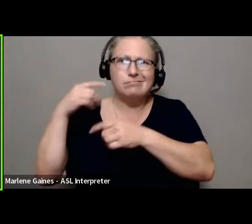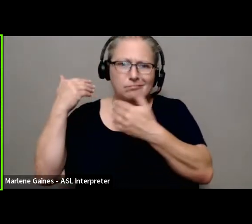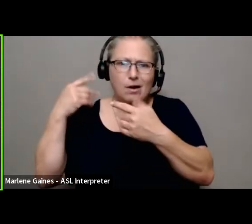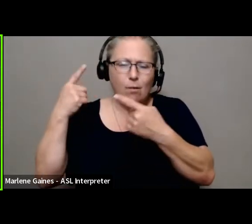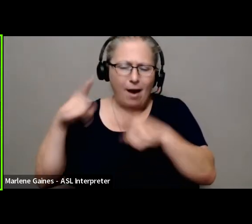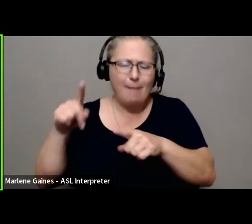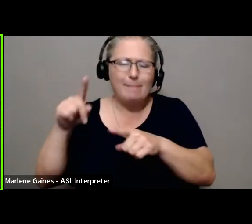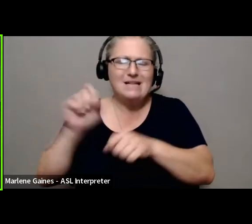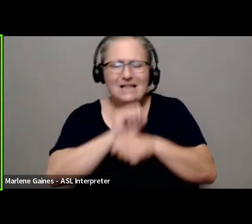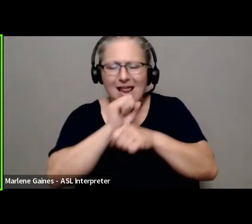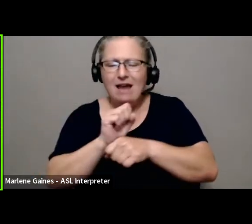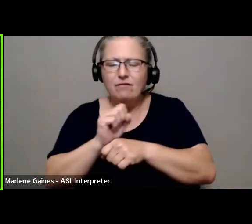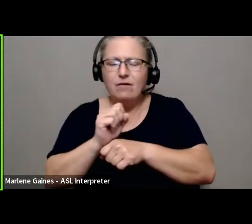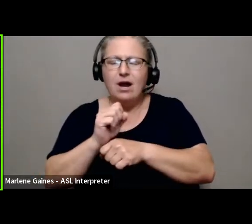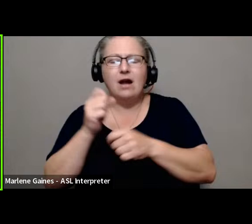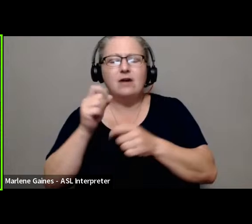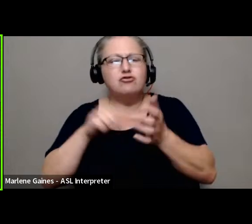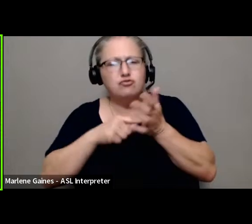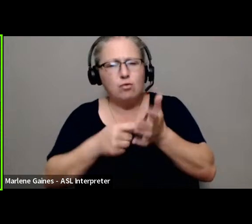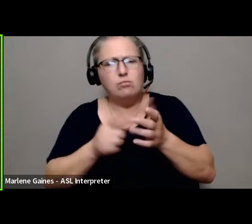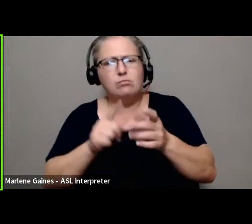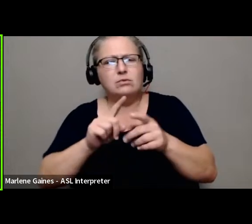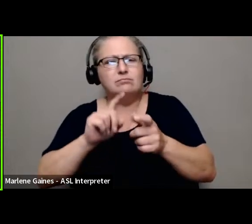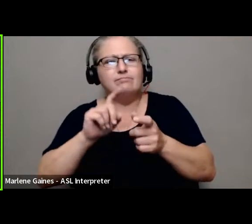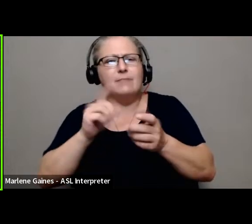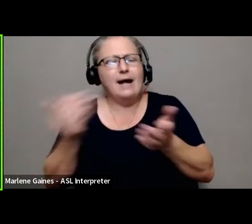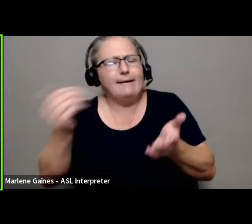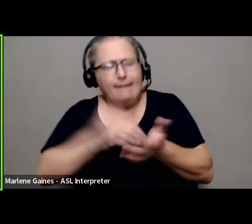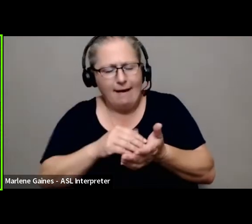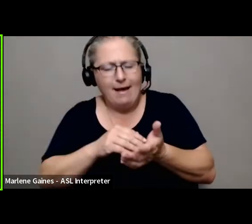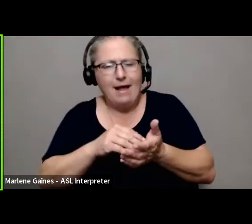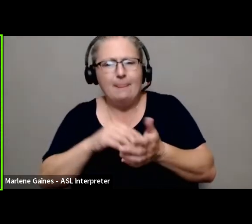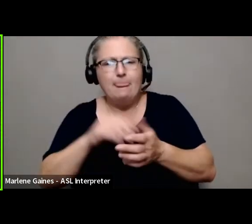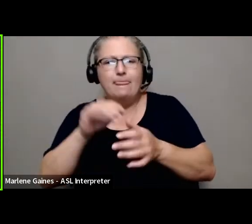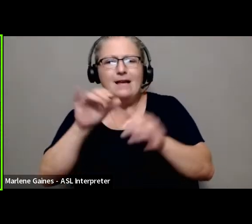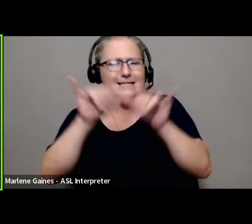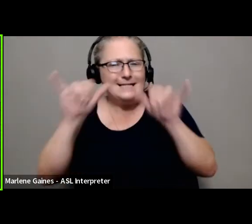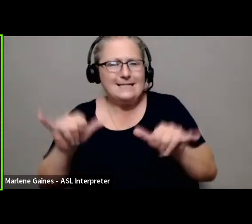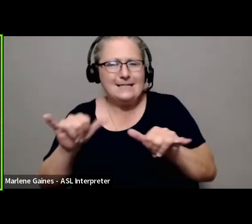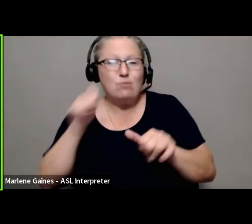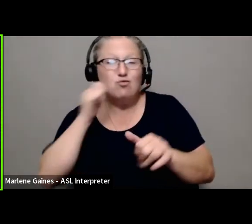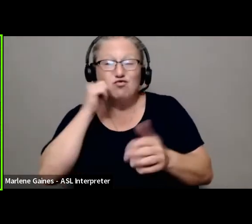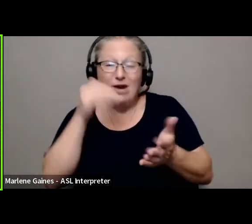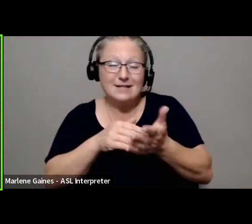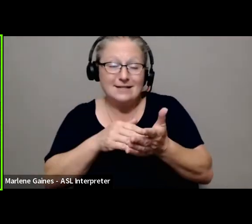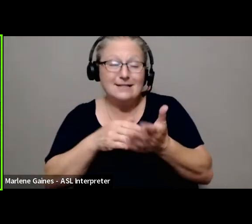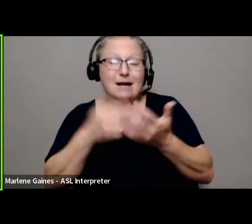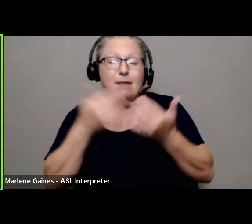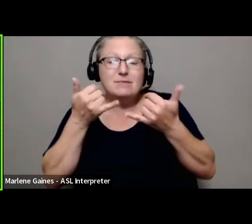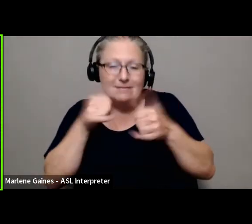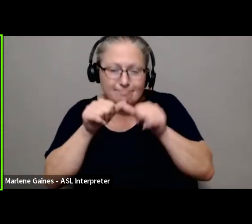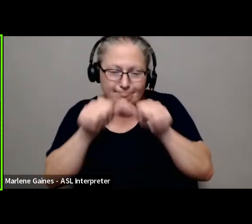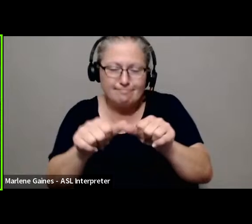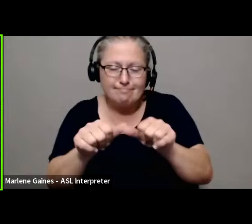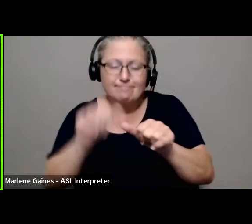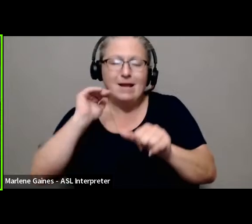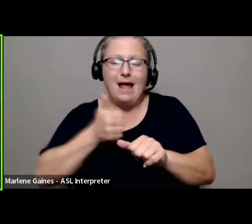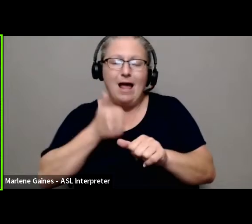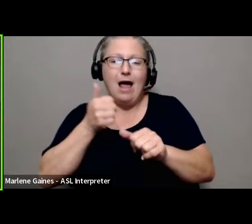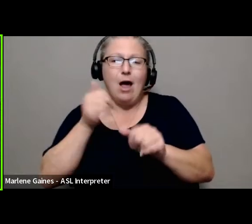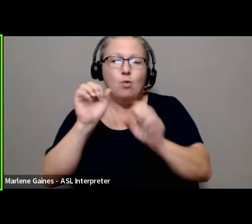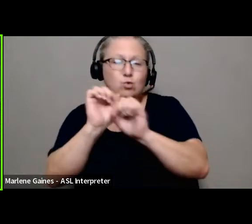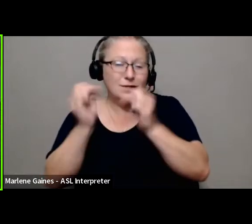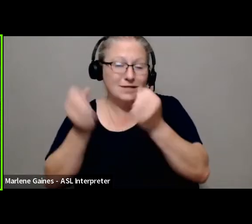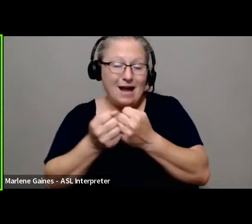and rededicate ourselves to rooting out the systemic racism that continues to plague our society as we strive